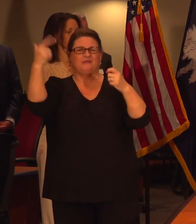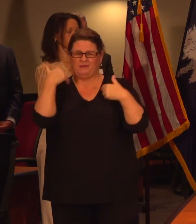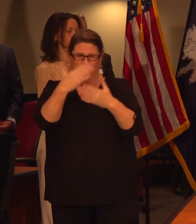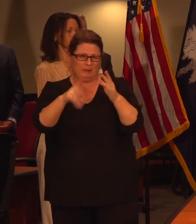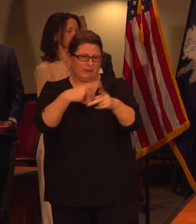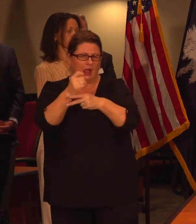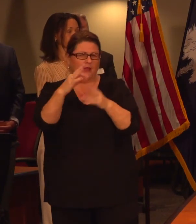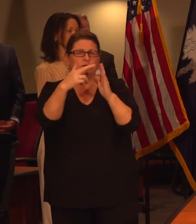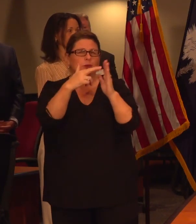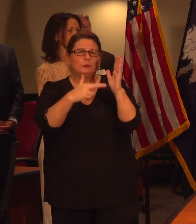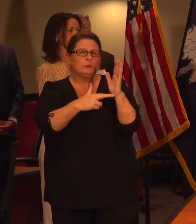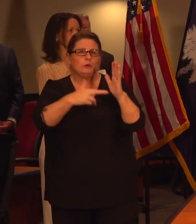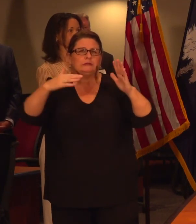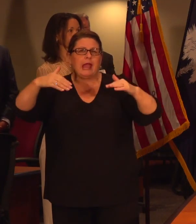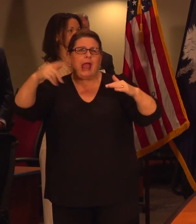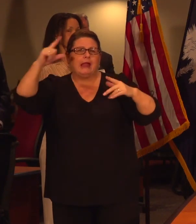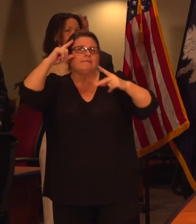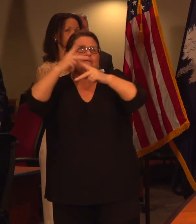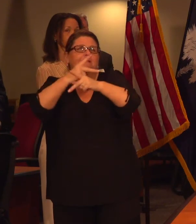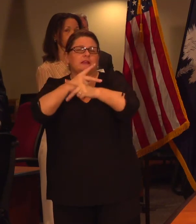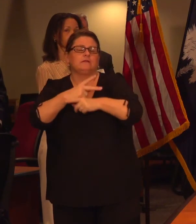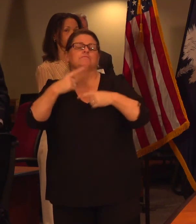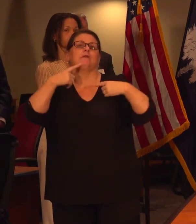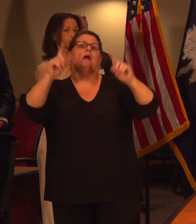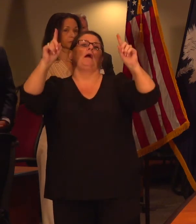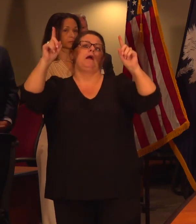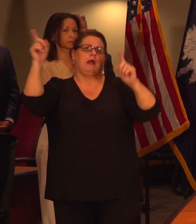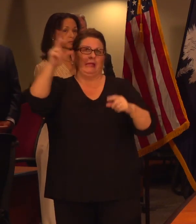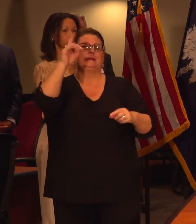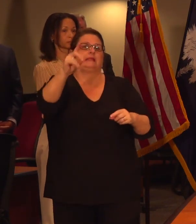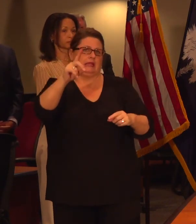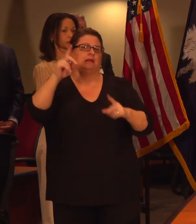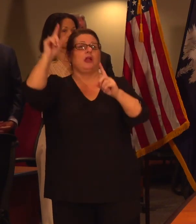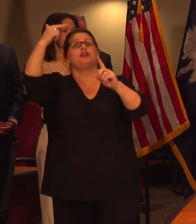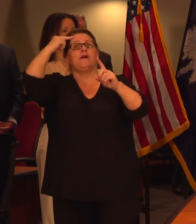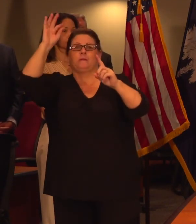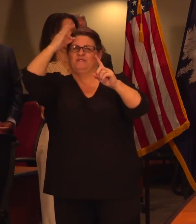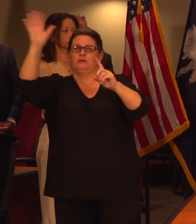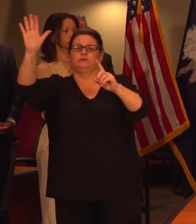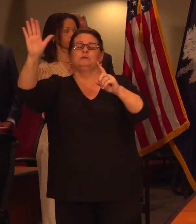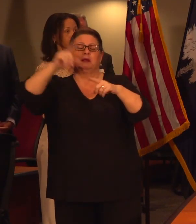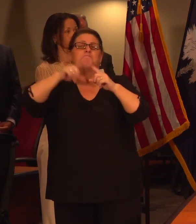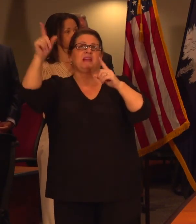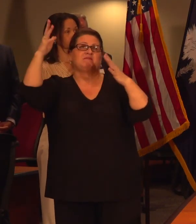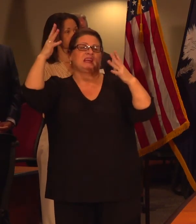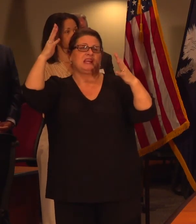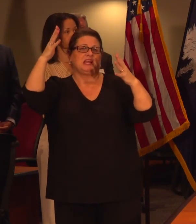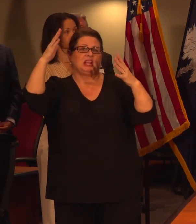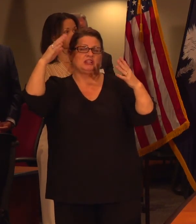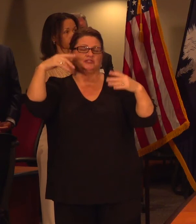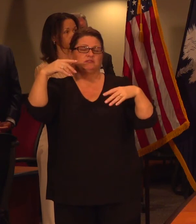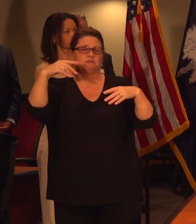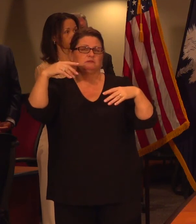and rules that had not yet been thought out and finalized in the government, the federal government, but they are now, if they haven't been,